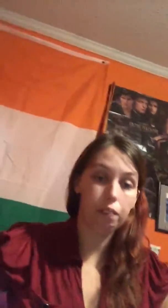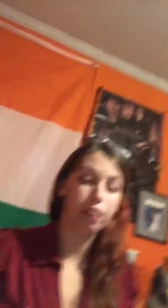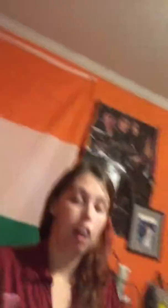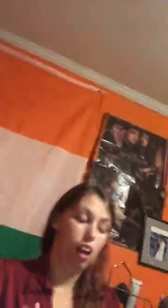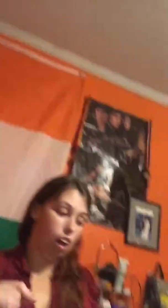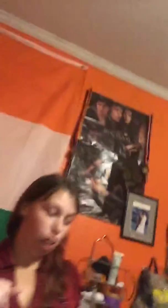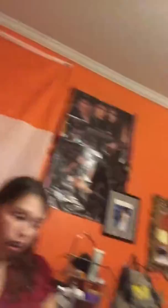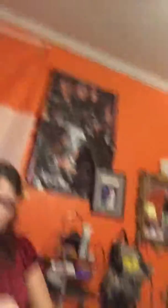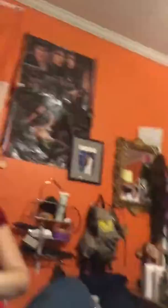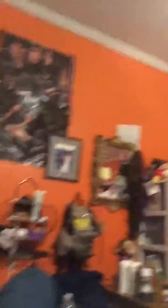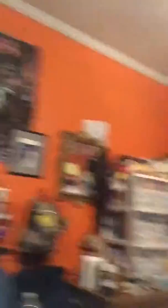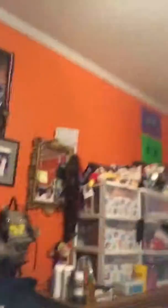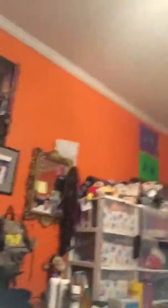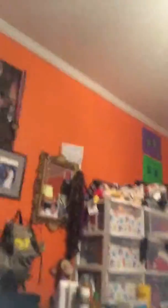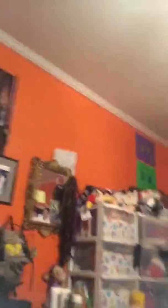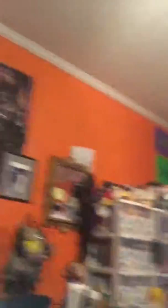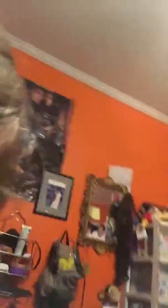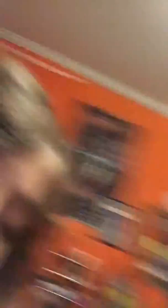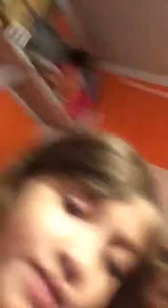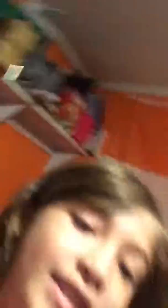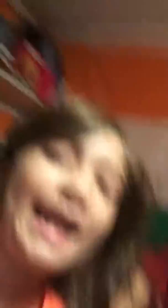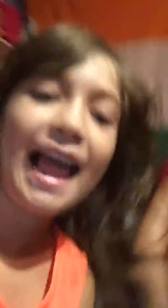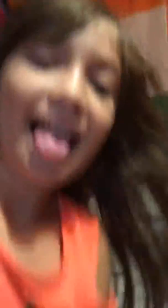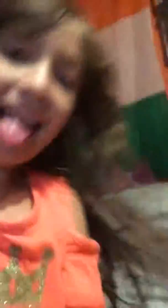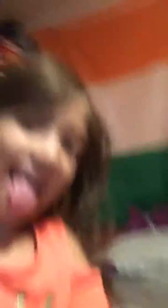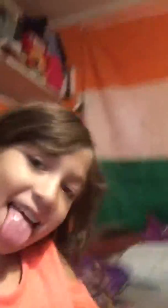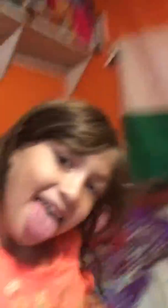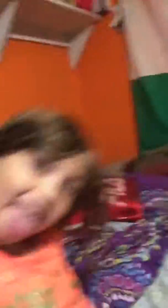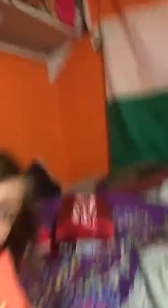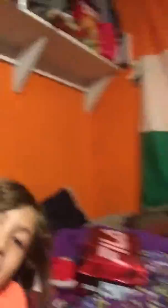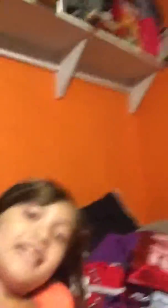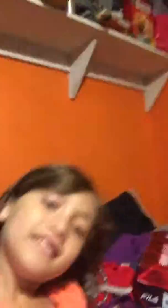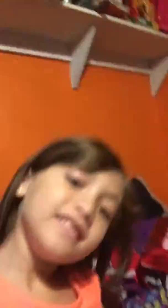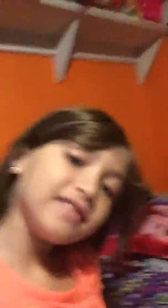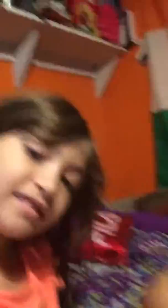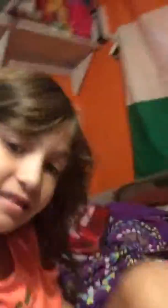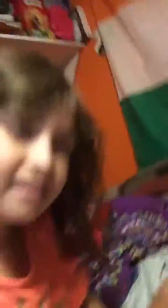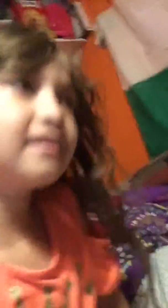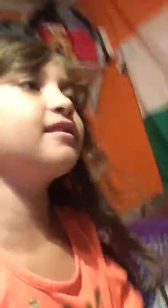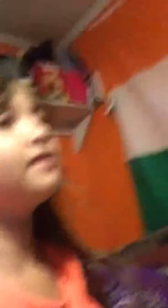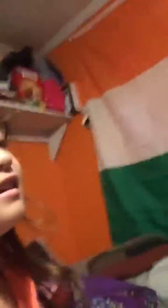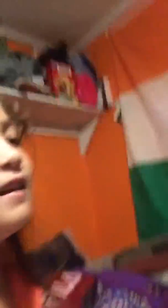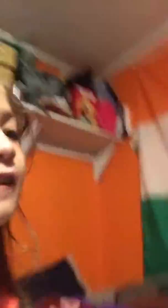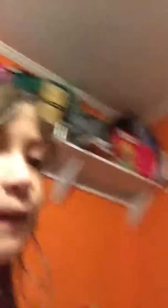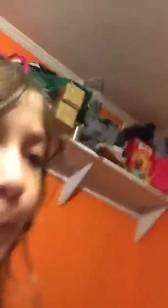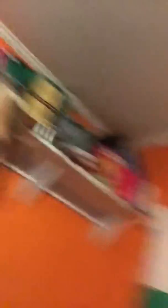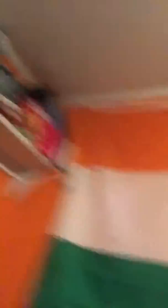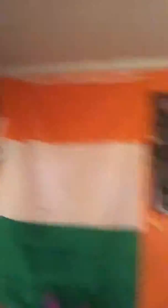and then we'll get on to whatever the surprise is.